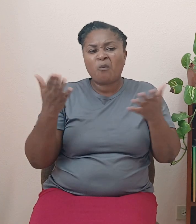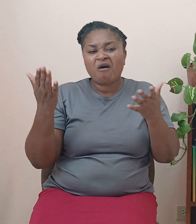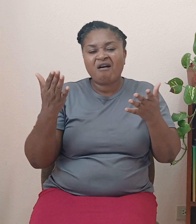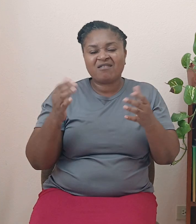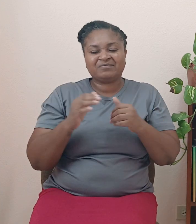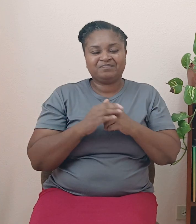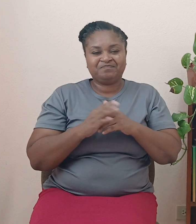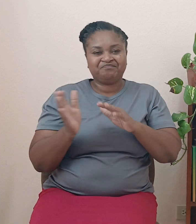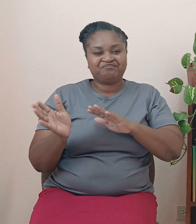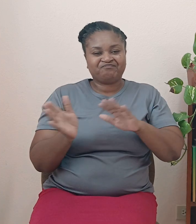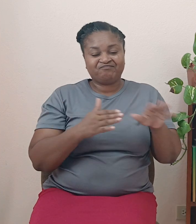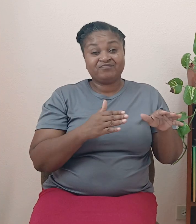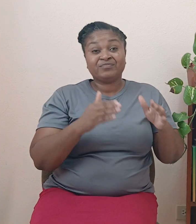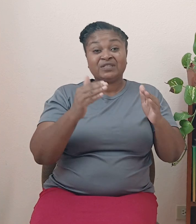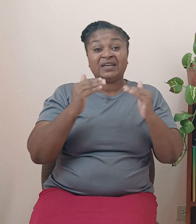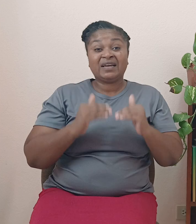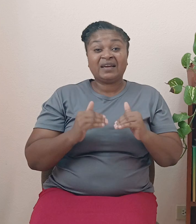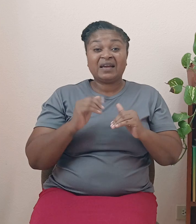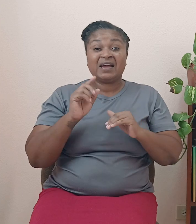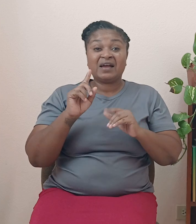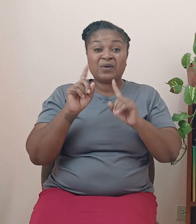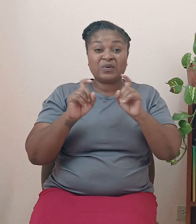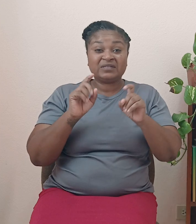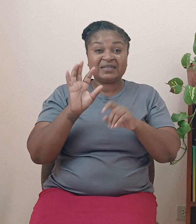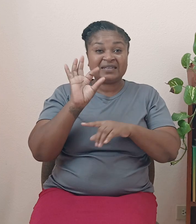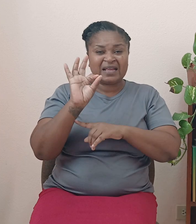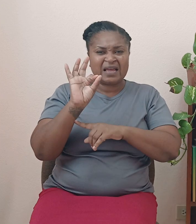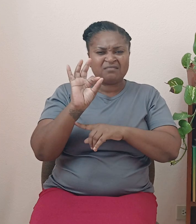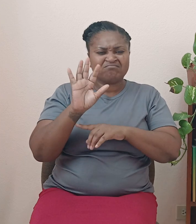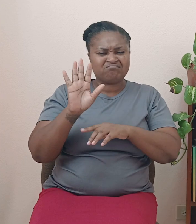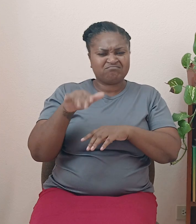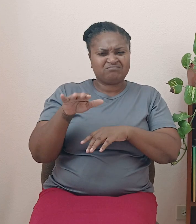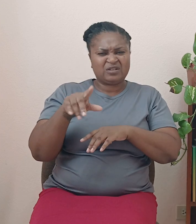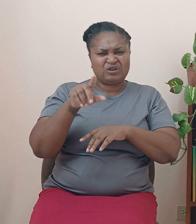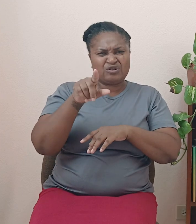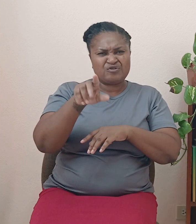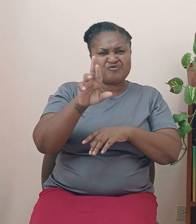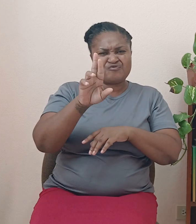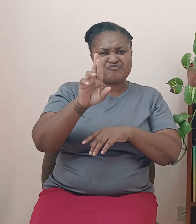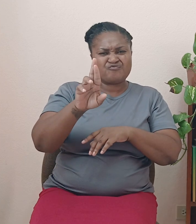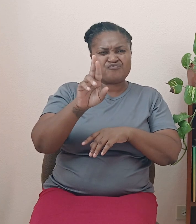How did Ruth signify to Boaz that she wanted to marry him?